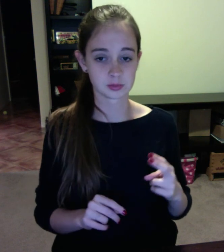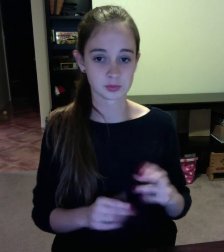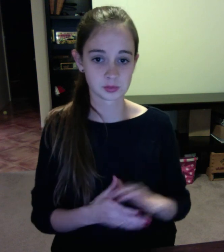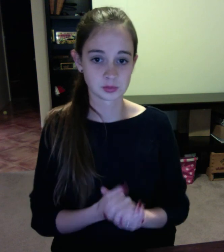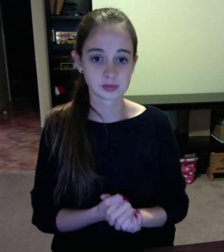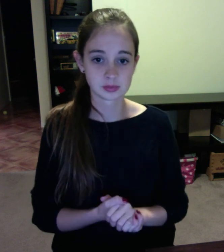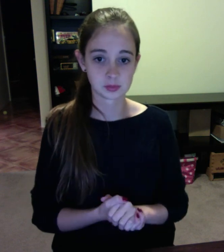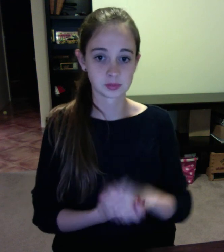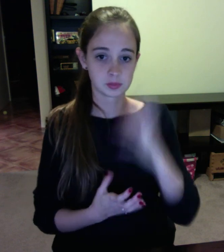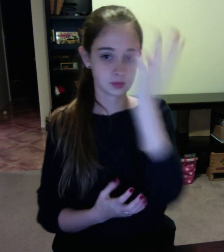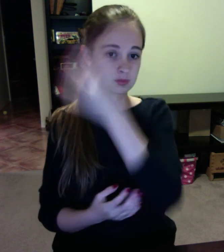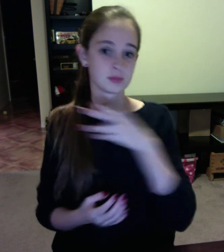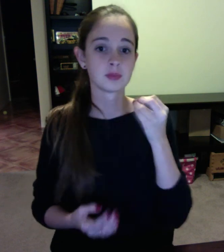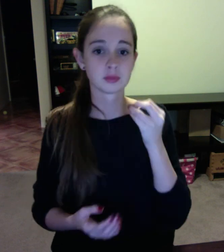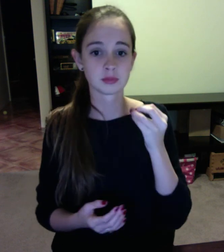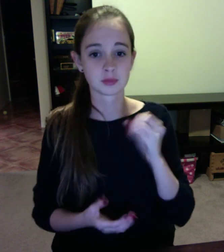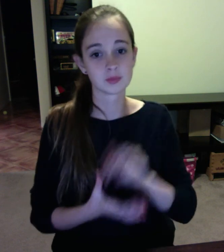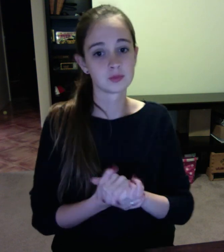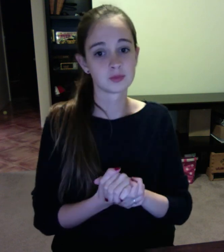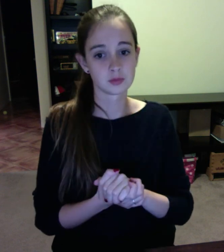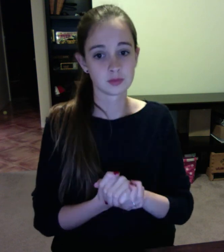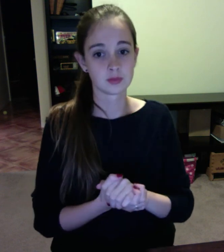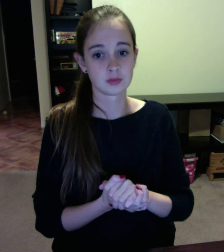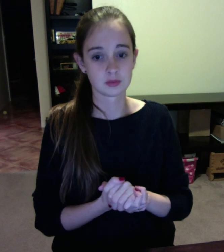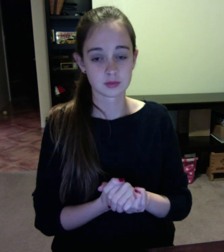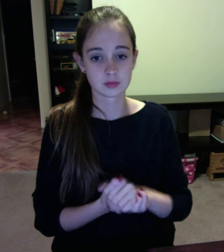the prince had a glorious wedding. She forgave